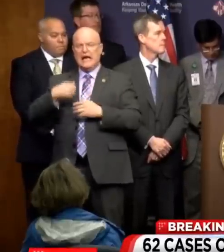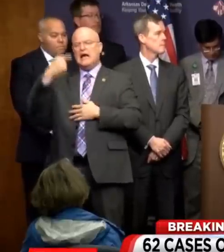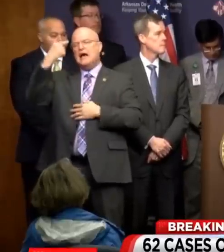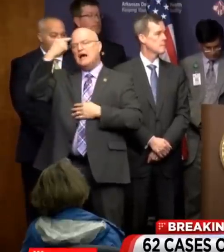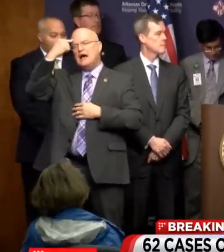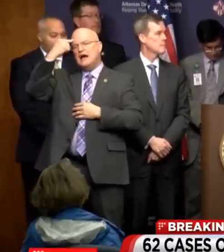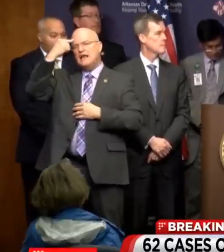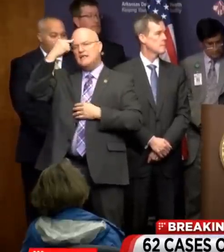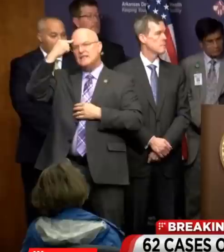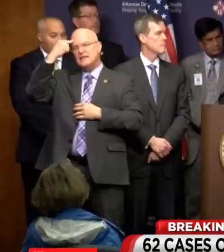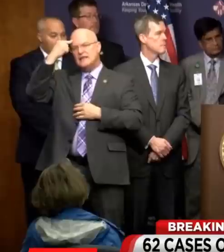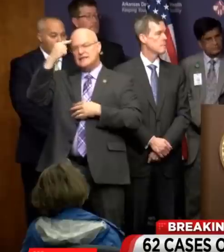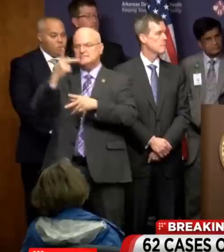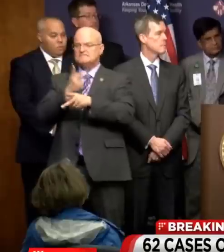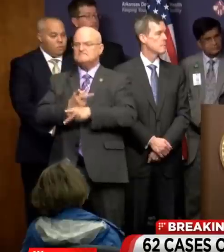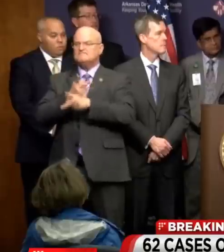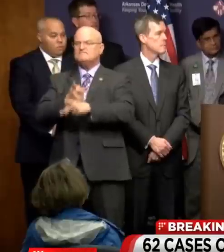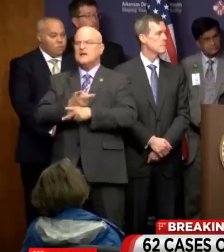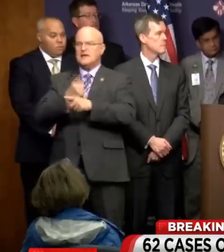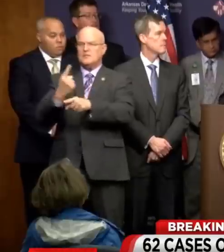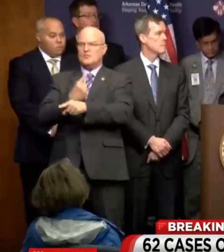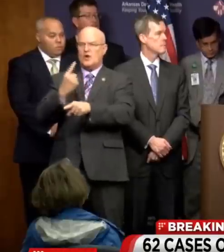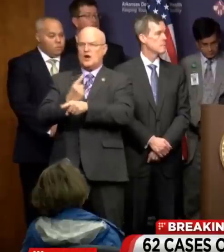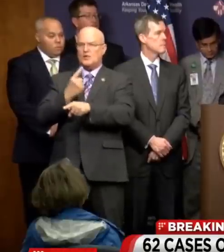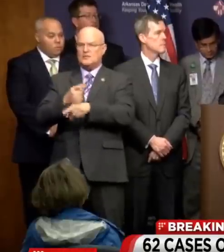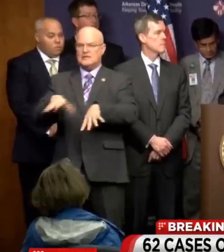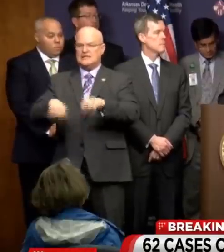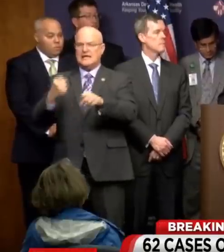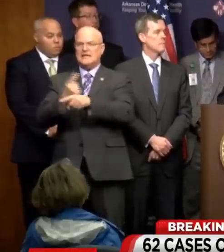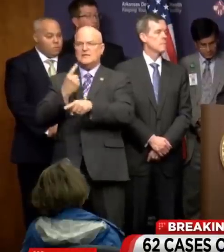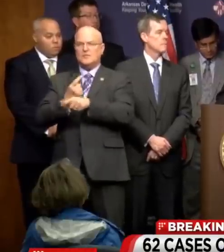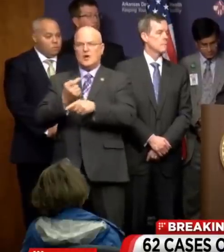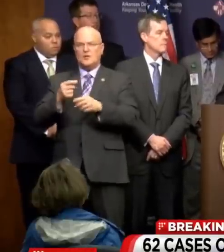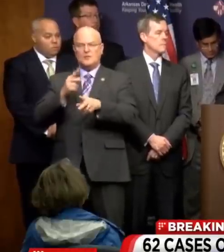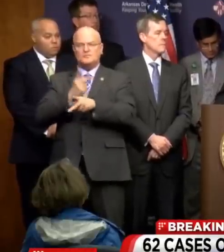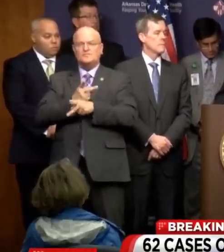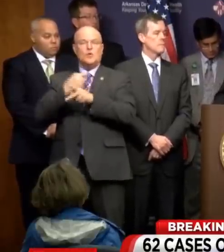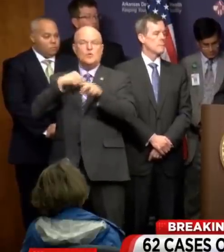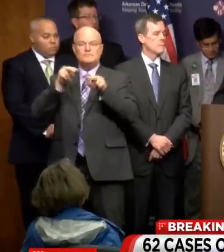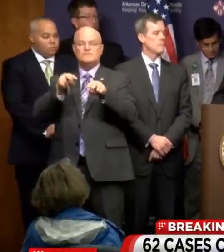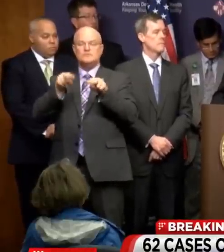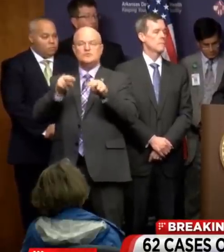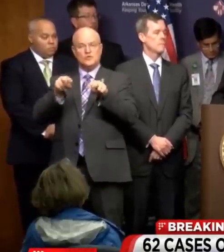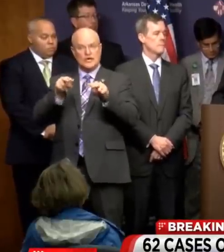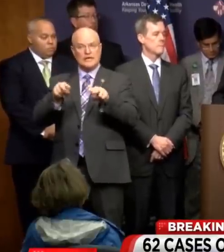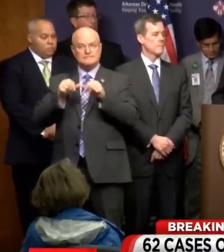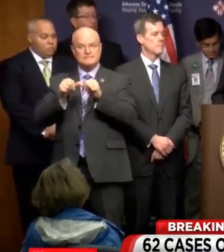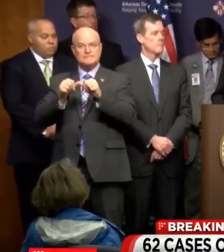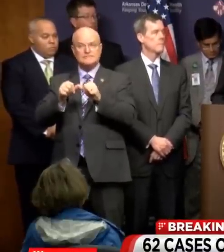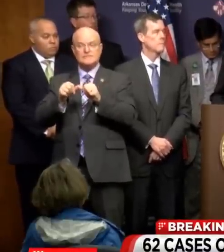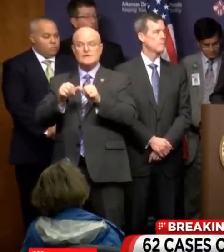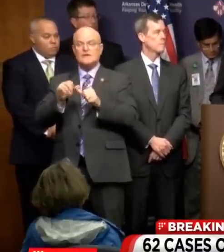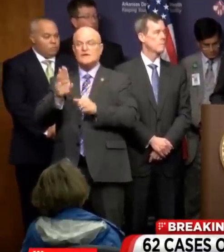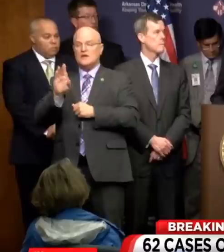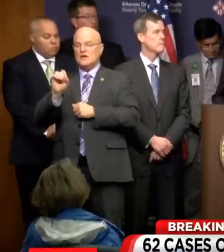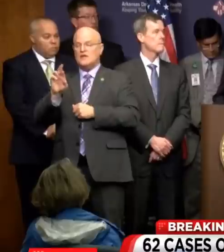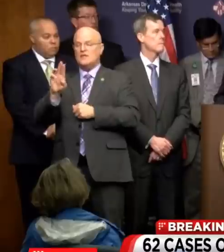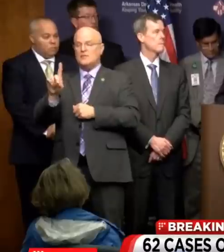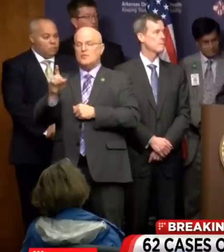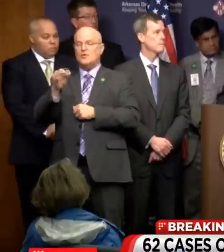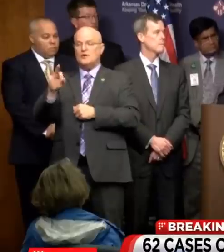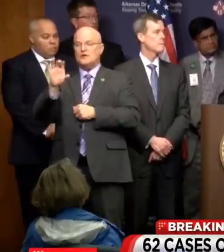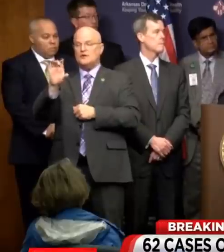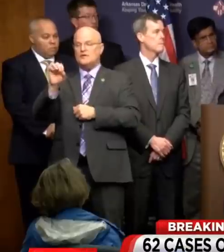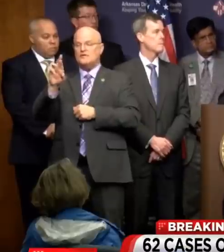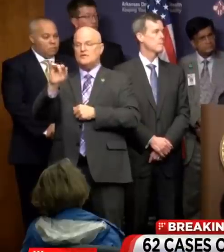it's being maintained properly and taking the proper precautions. We'll continue to look at it. The Board of Corrections has their